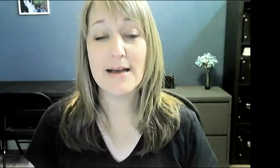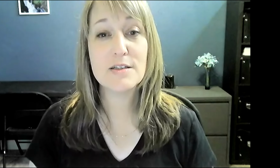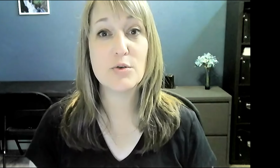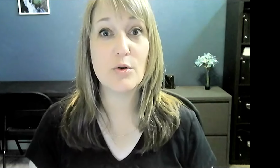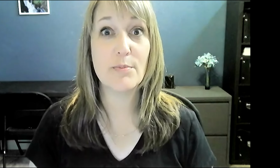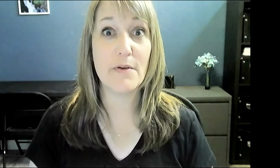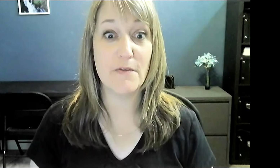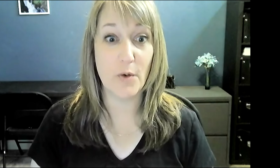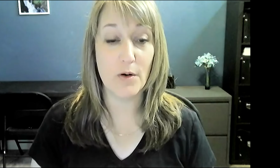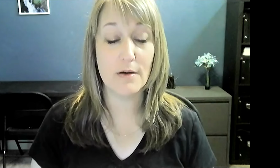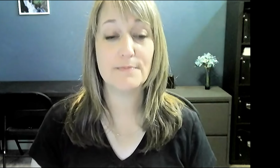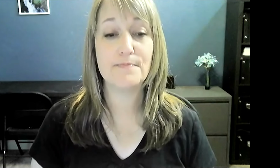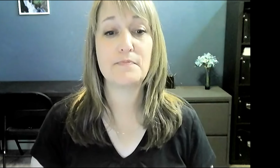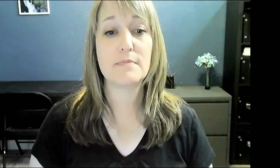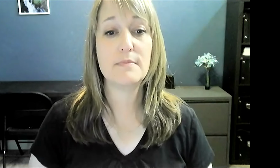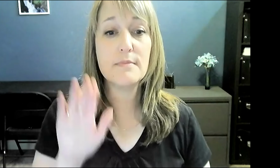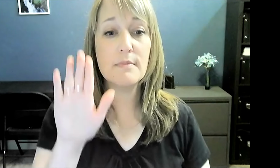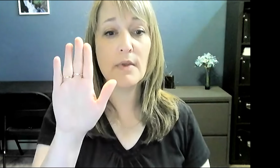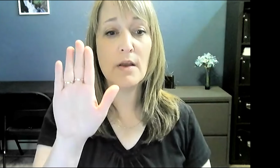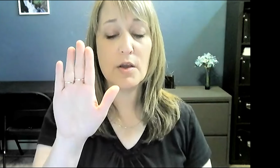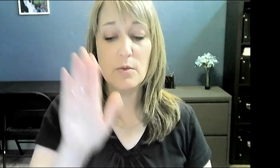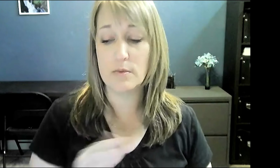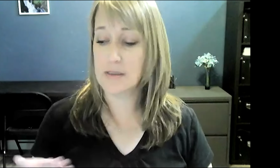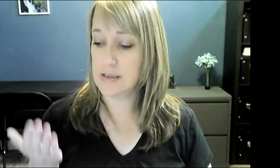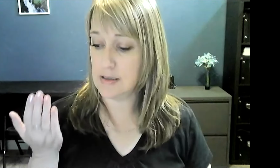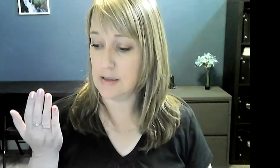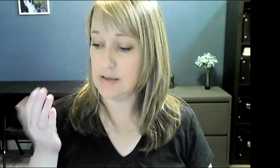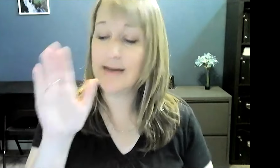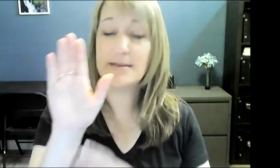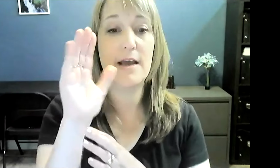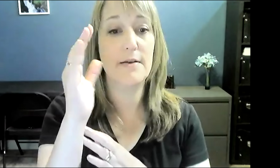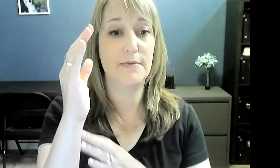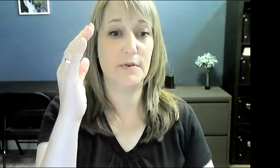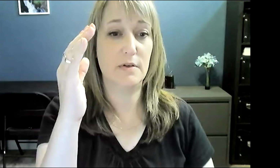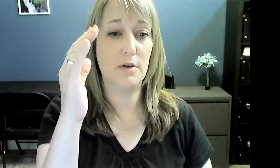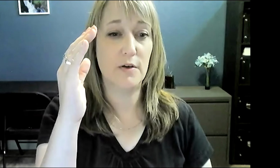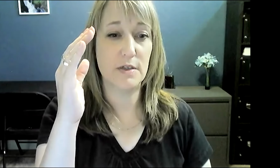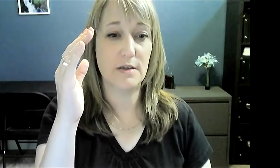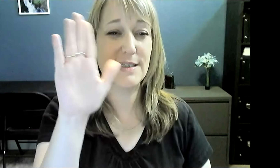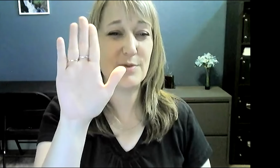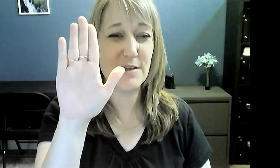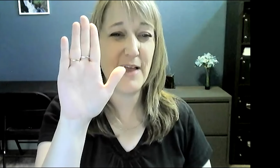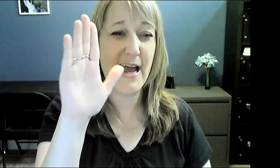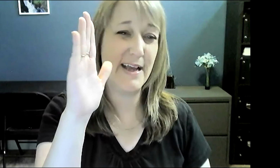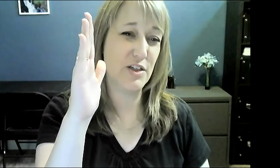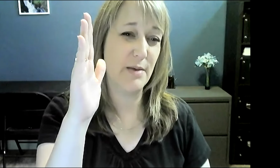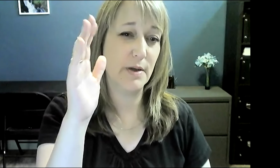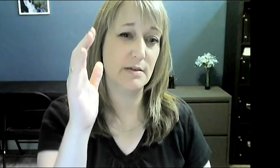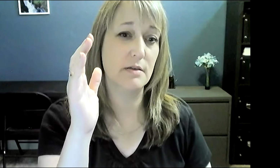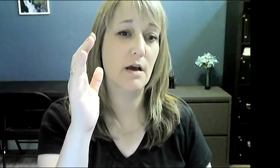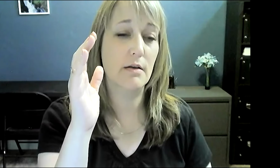Past or before? Let's see. Yeah, it's kind of curved a little bit. So it's a flat hand shape, but it's not.